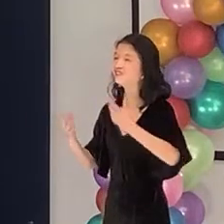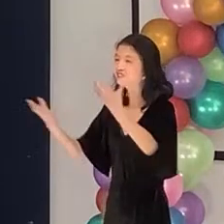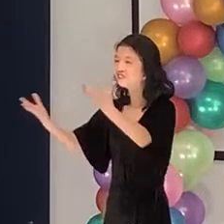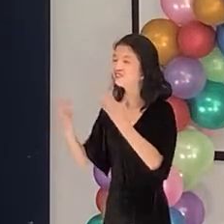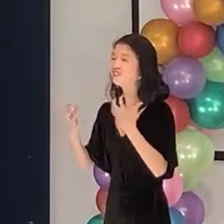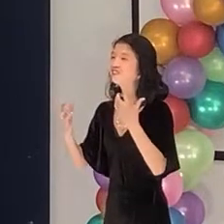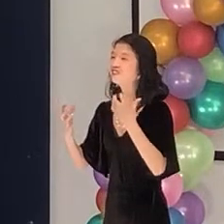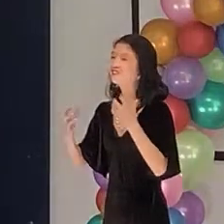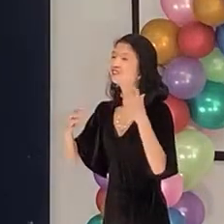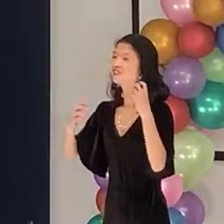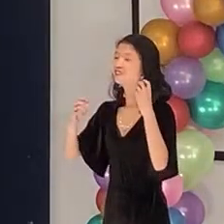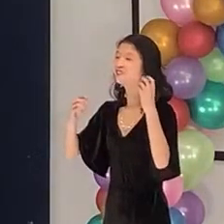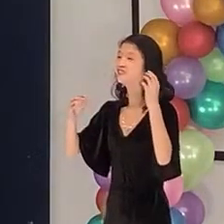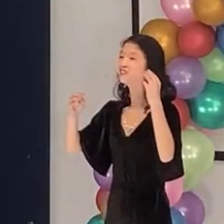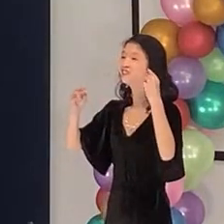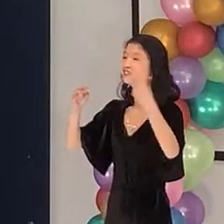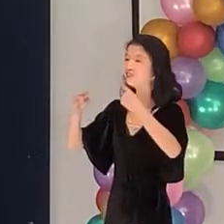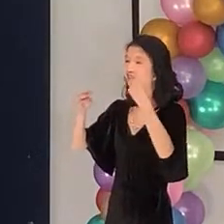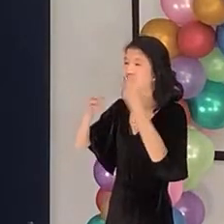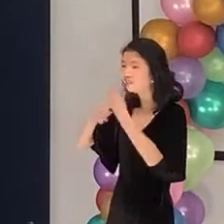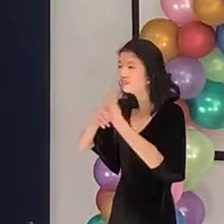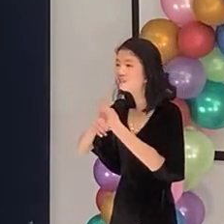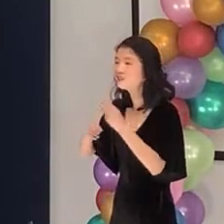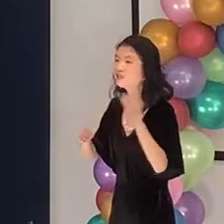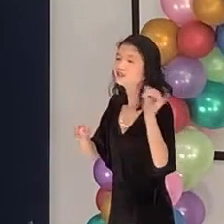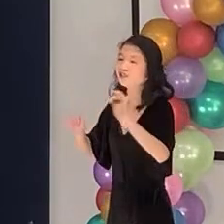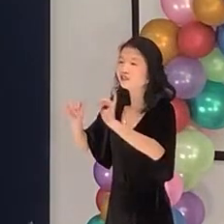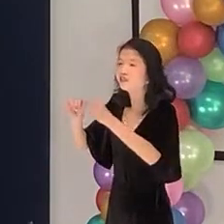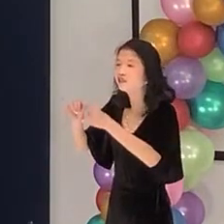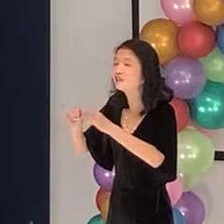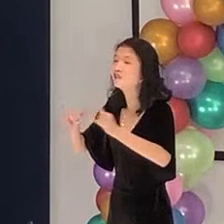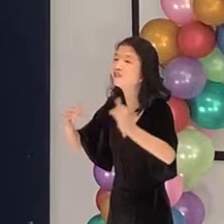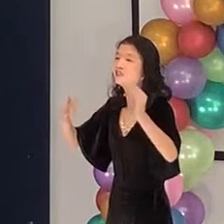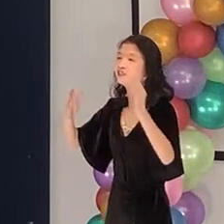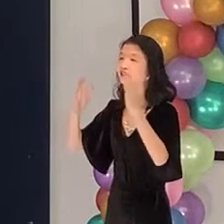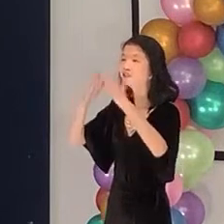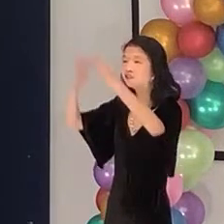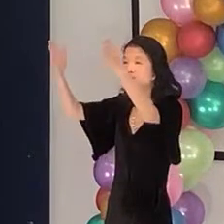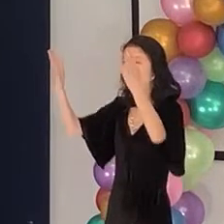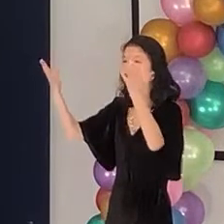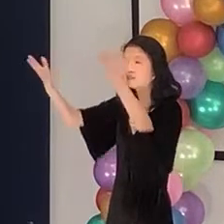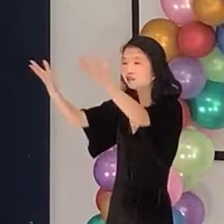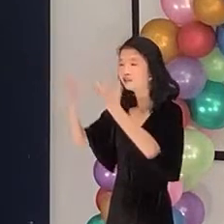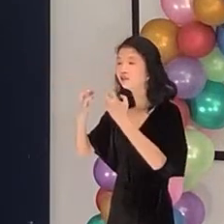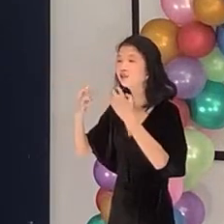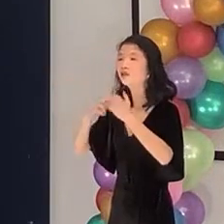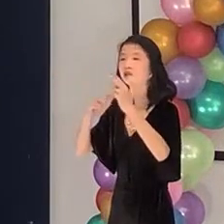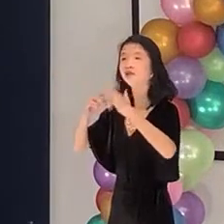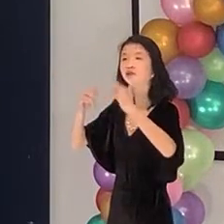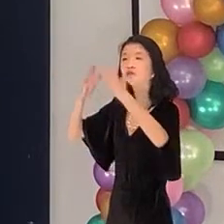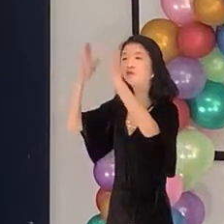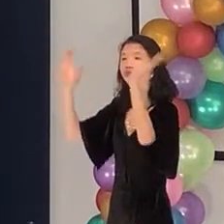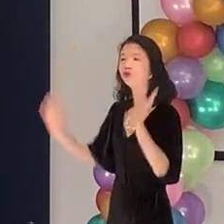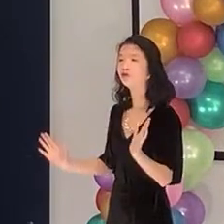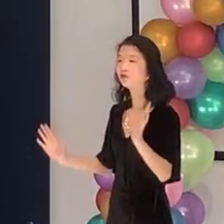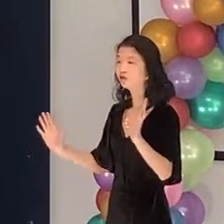I would like to be successful learning reading, writing, math, engineering. I want to build